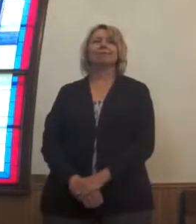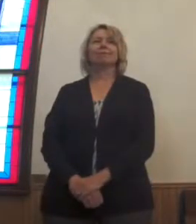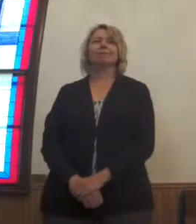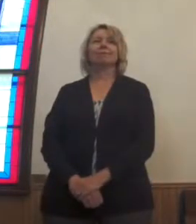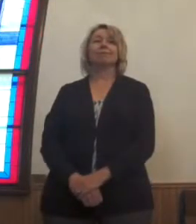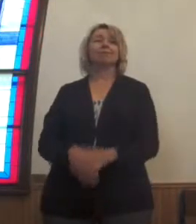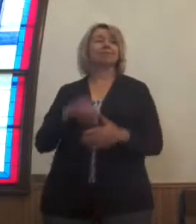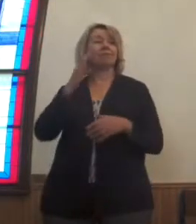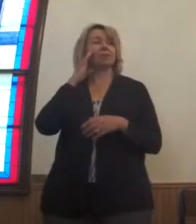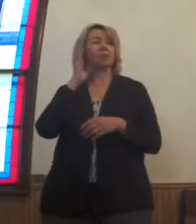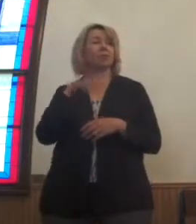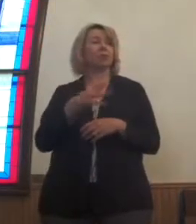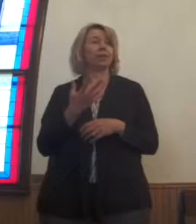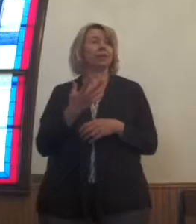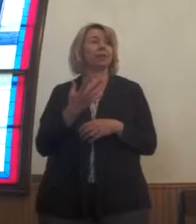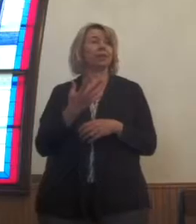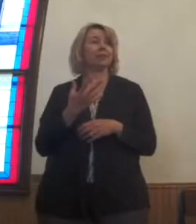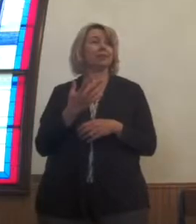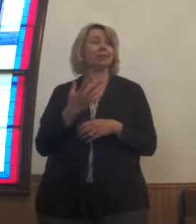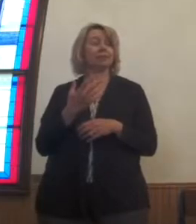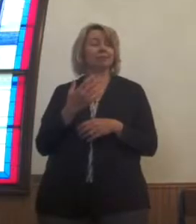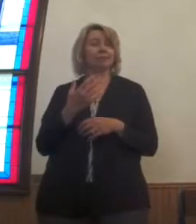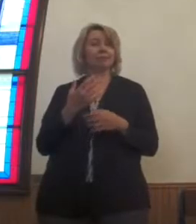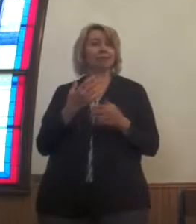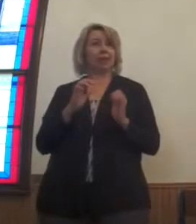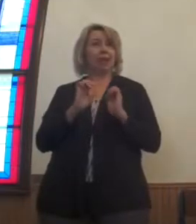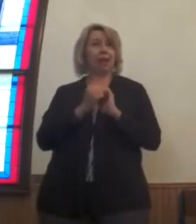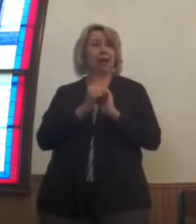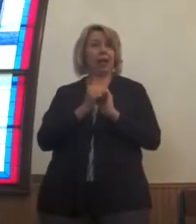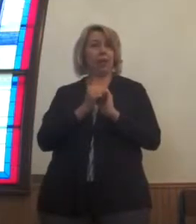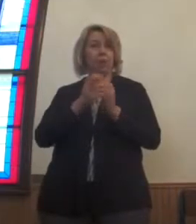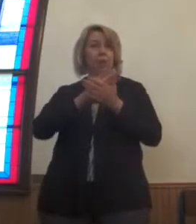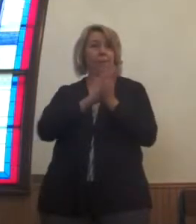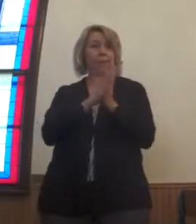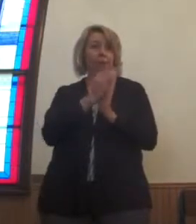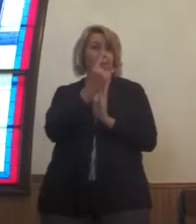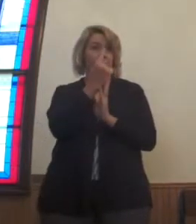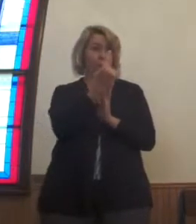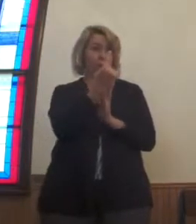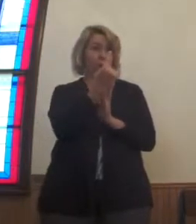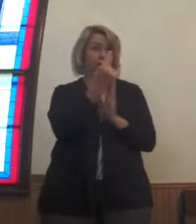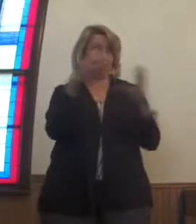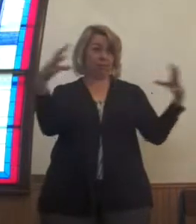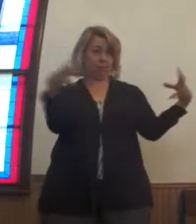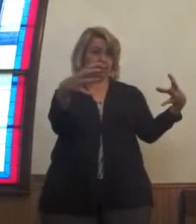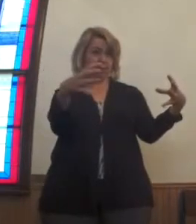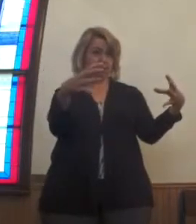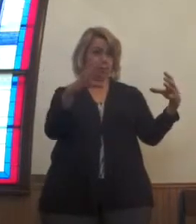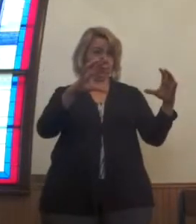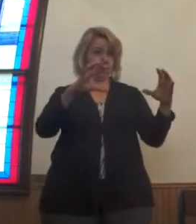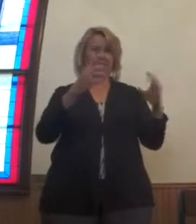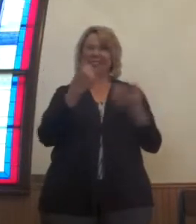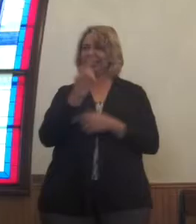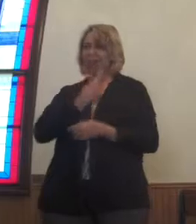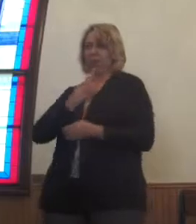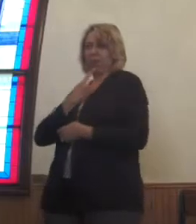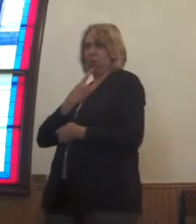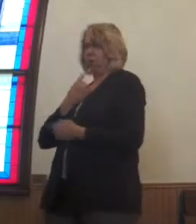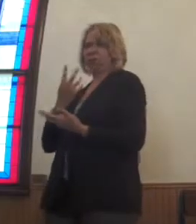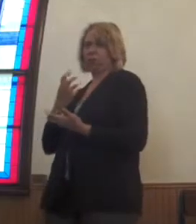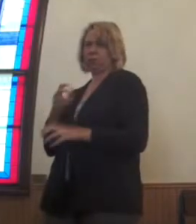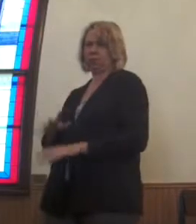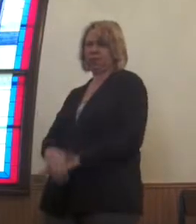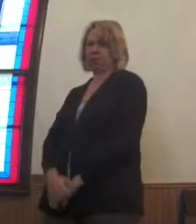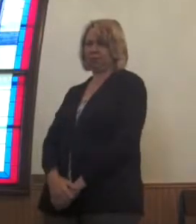It's always good to be a part of one than a part all there by yourself. A great example